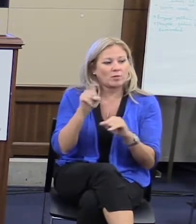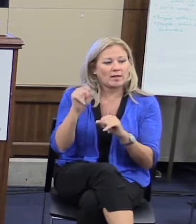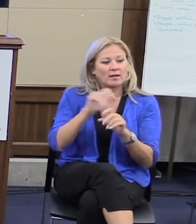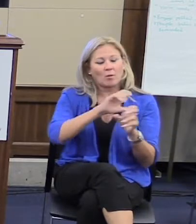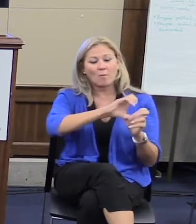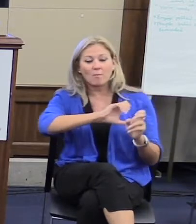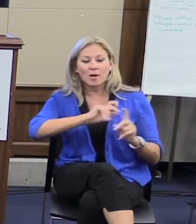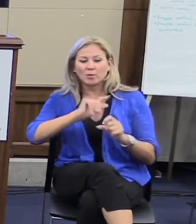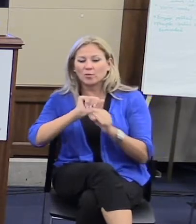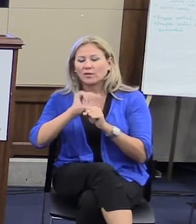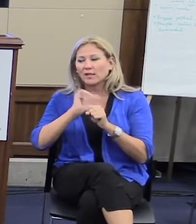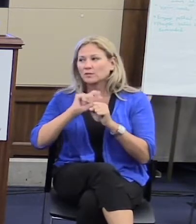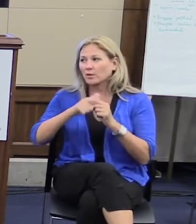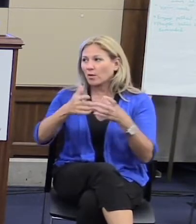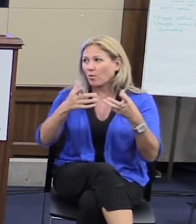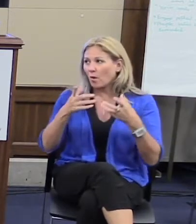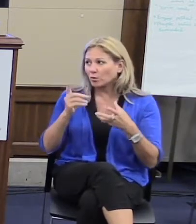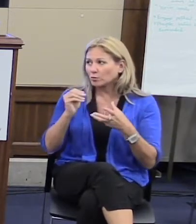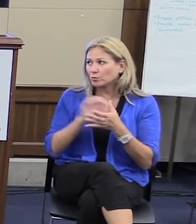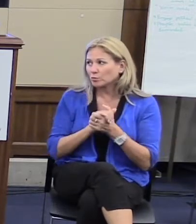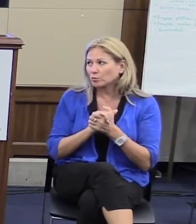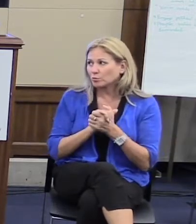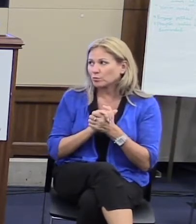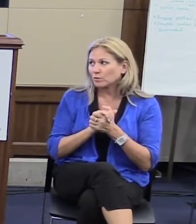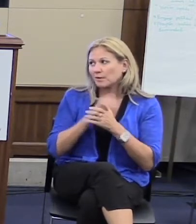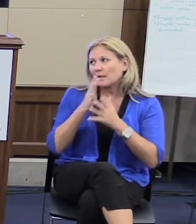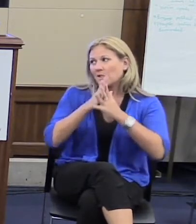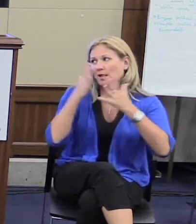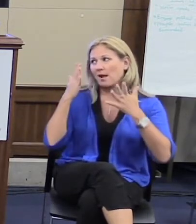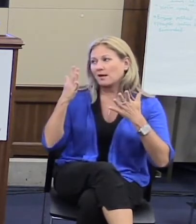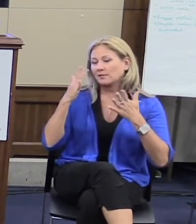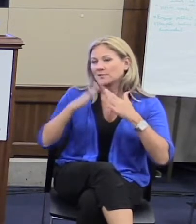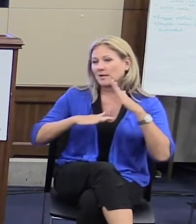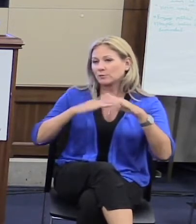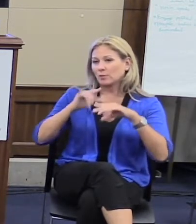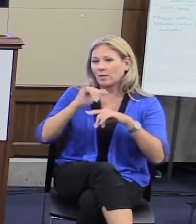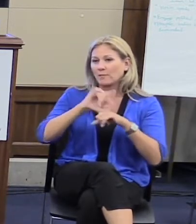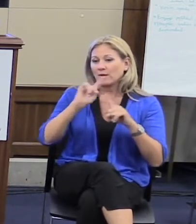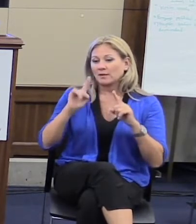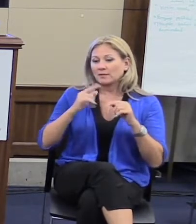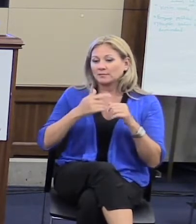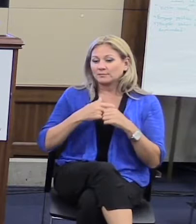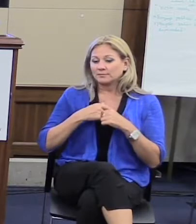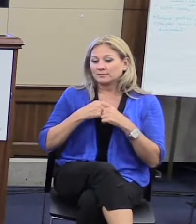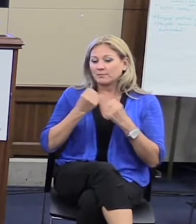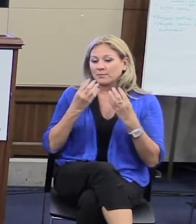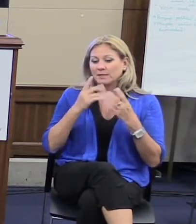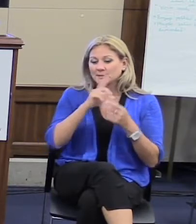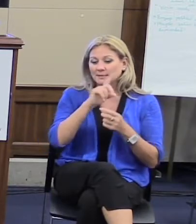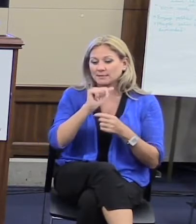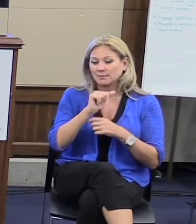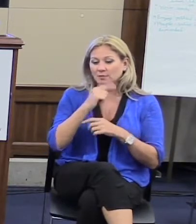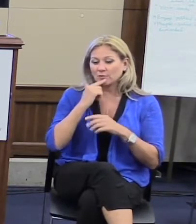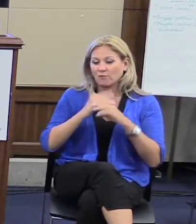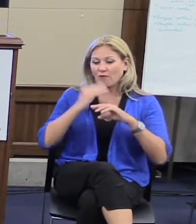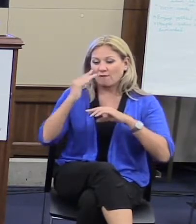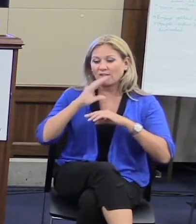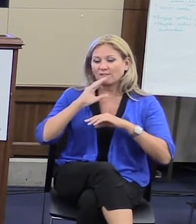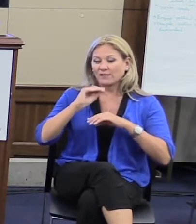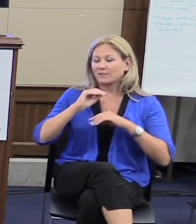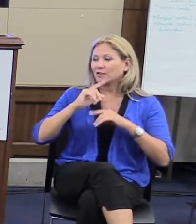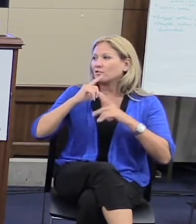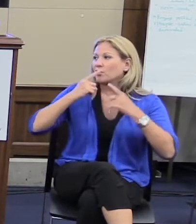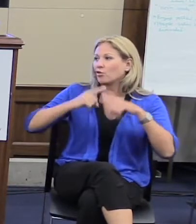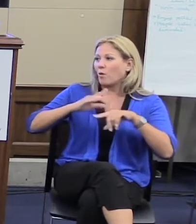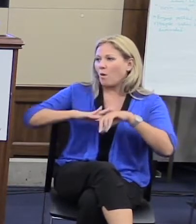back to work, because that's what they want to do. And there are a lot of steps to that, but the biggest step, many disabilities for over 50 occur